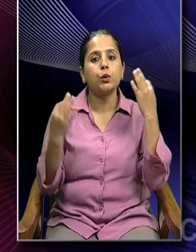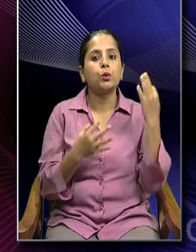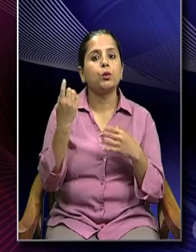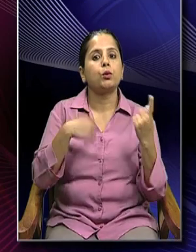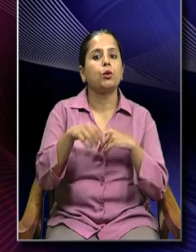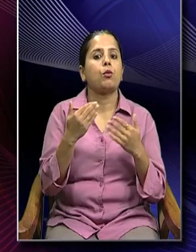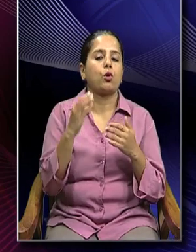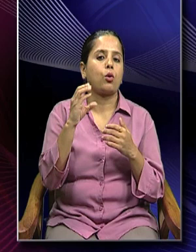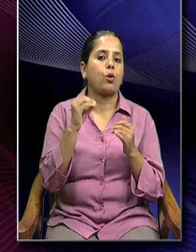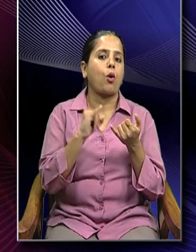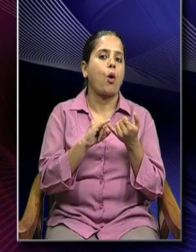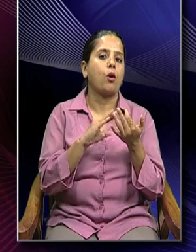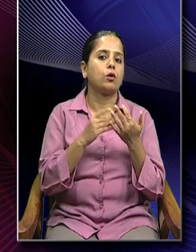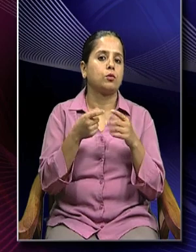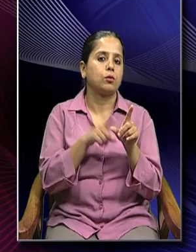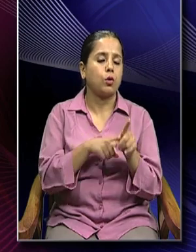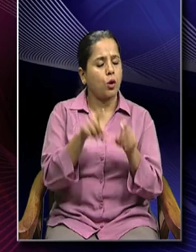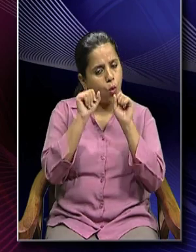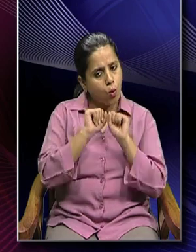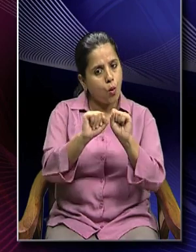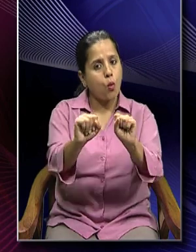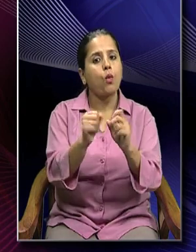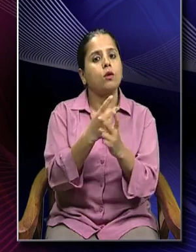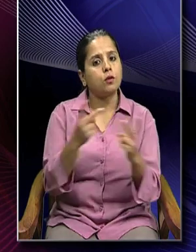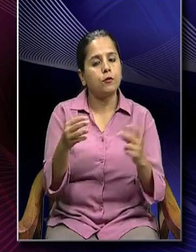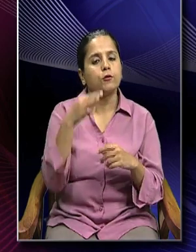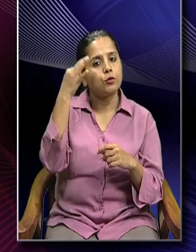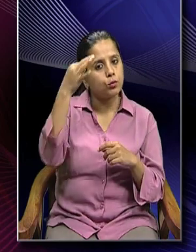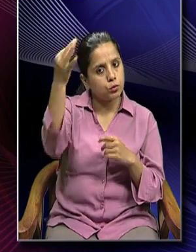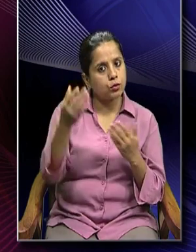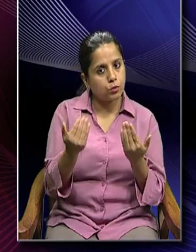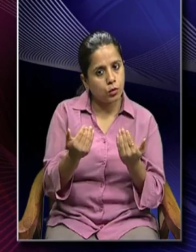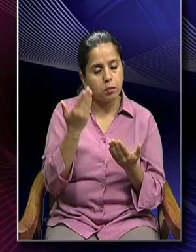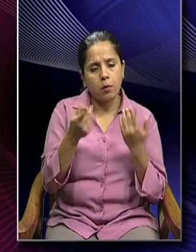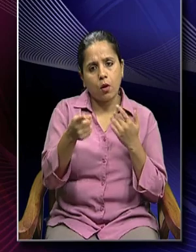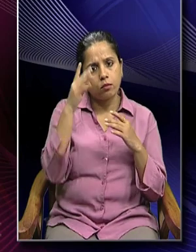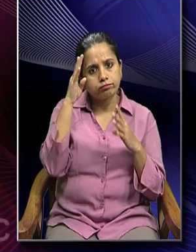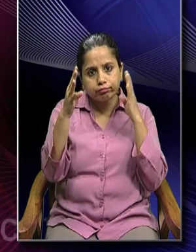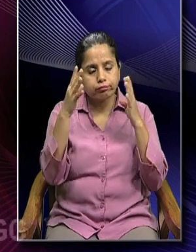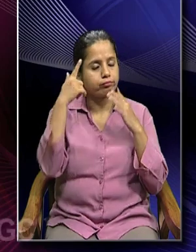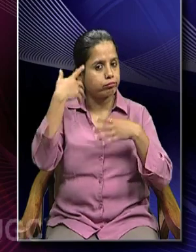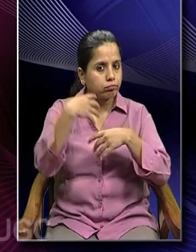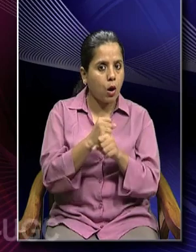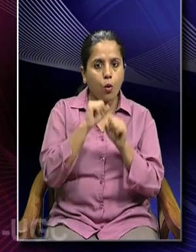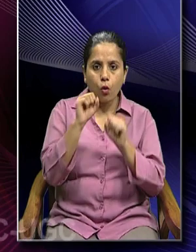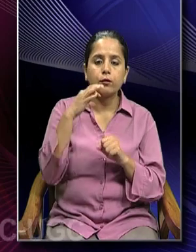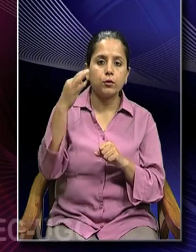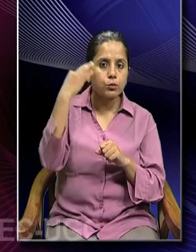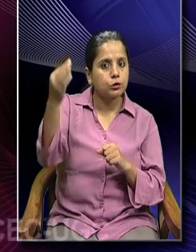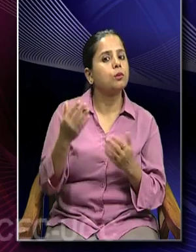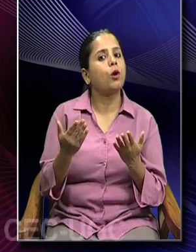this cosmonity. You may add your own future. You may craft your own future. It is just